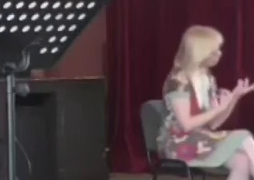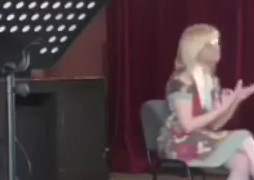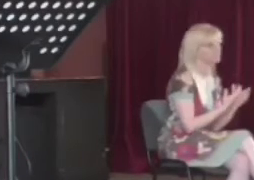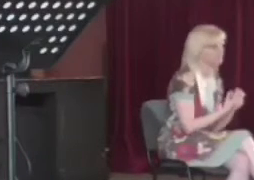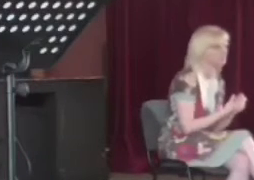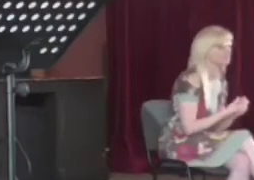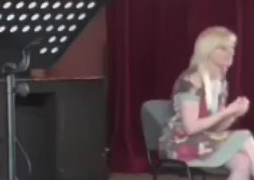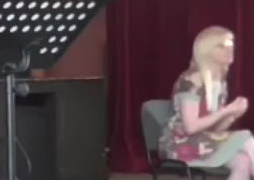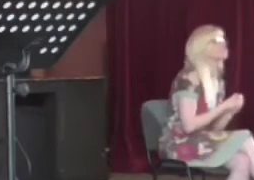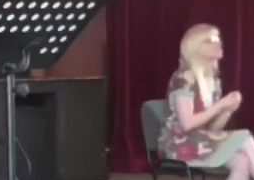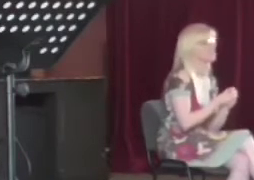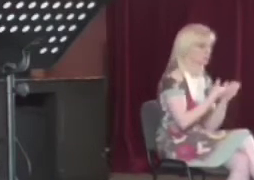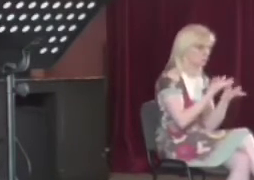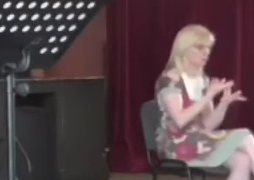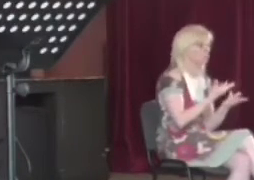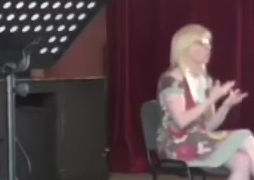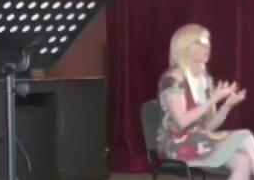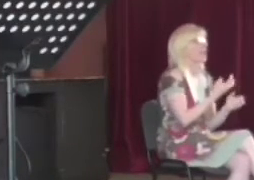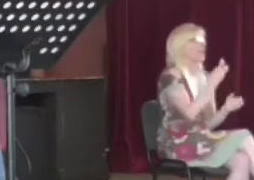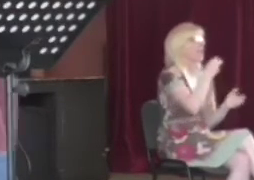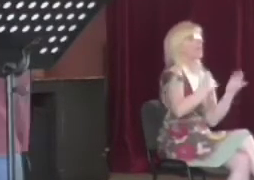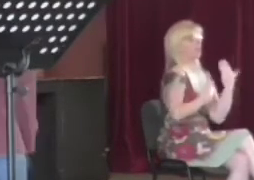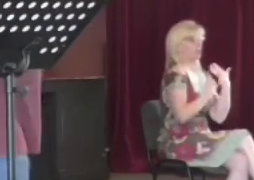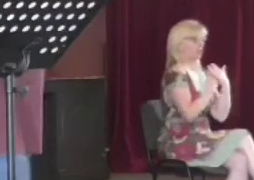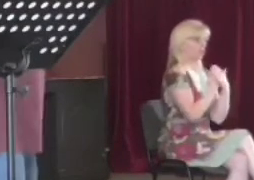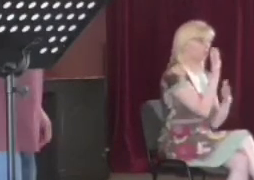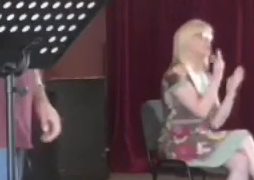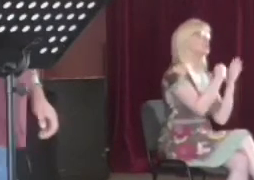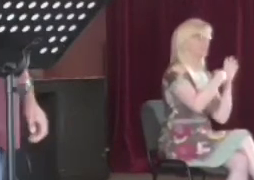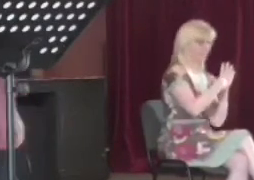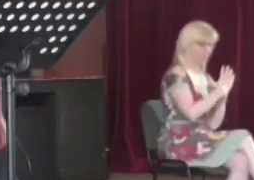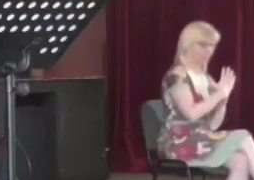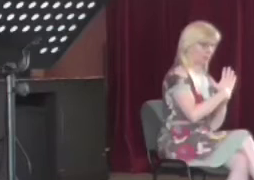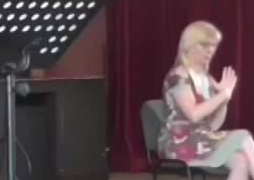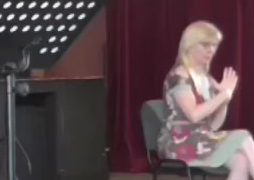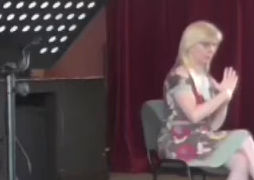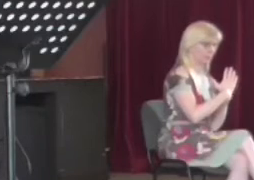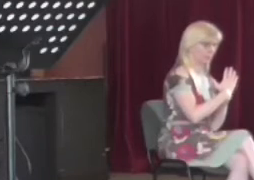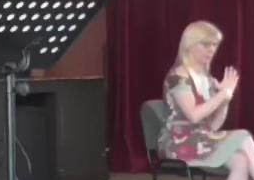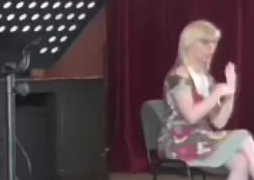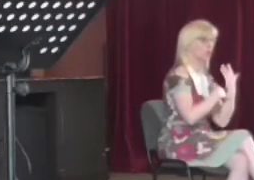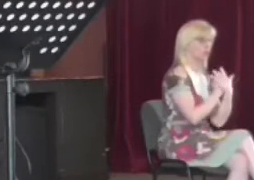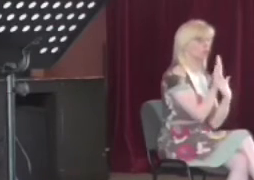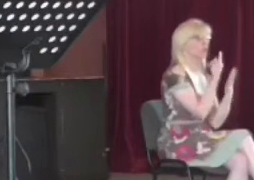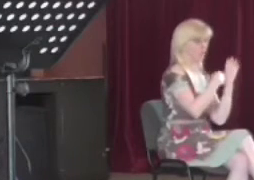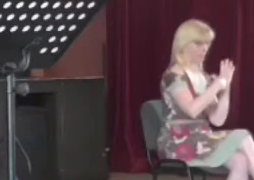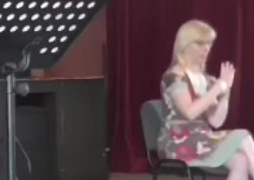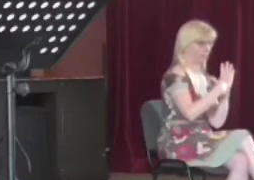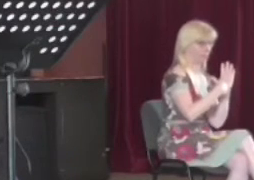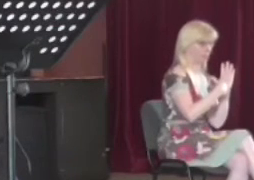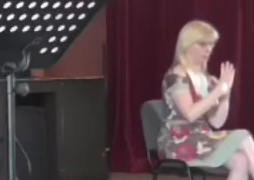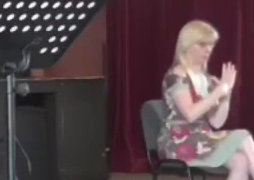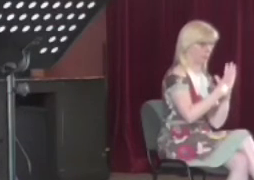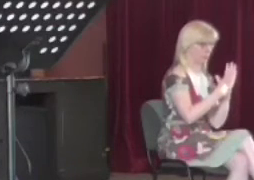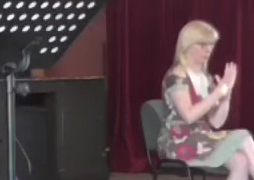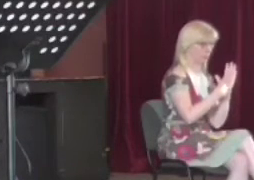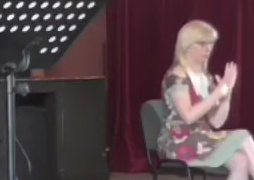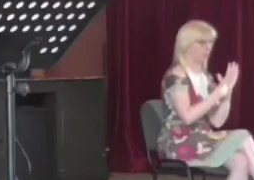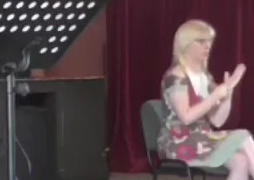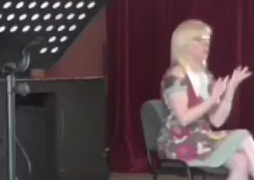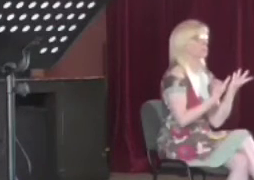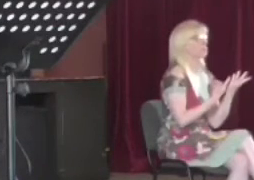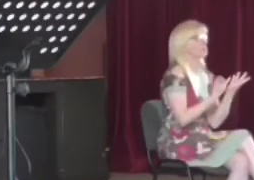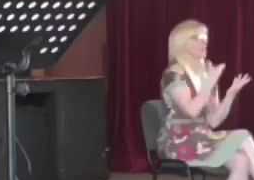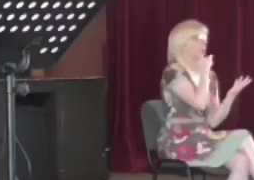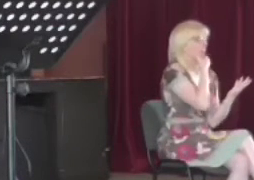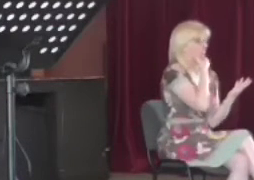responsible for writing two-thirds of the New Testament. And I wonder, how many times